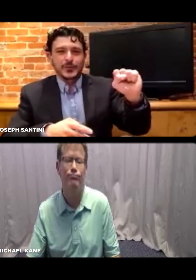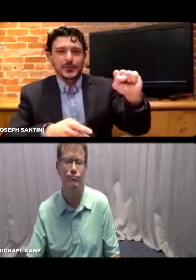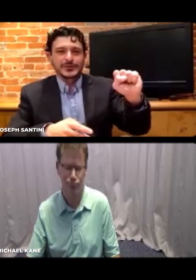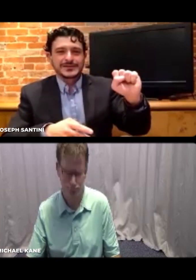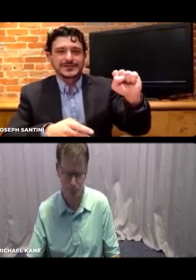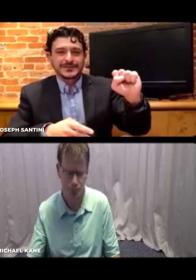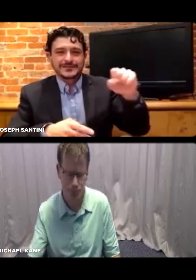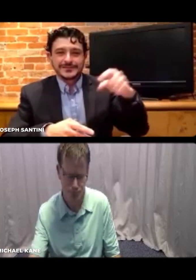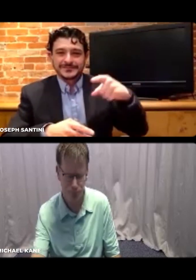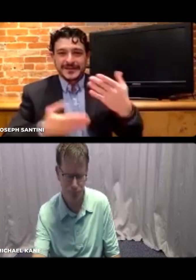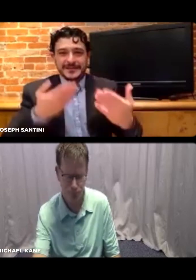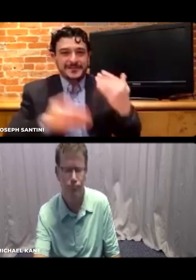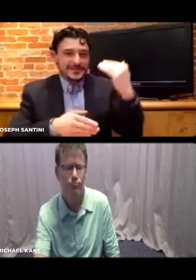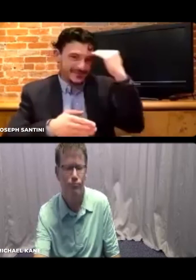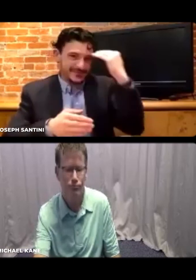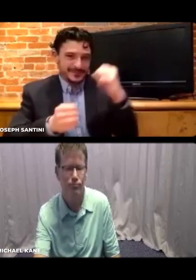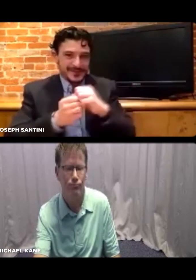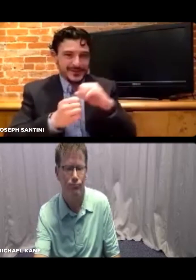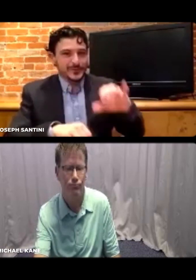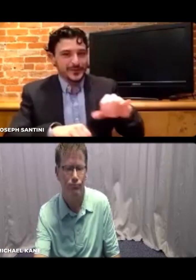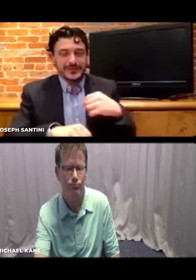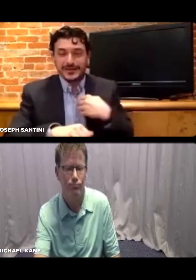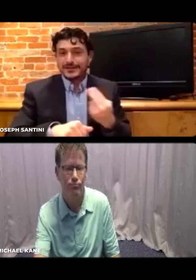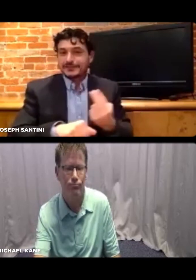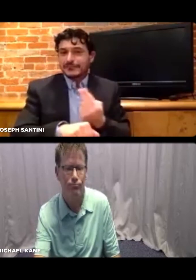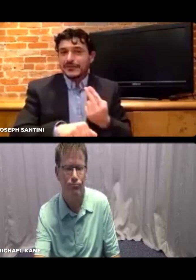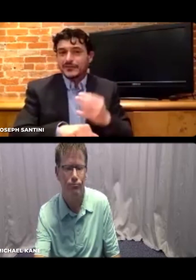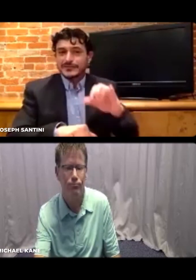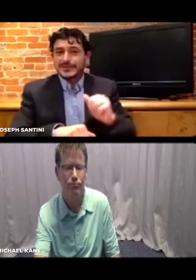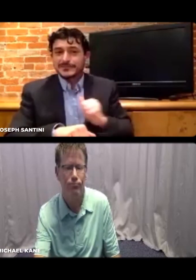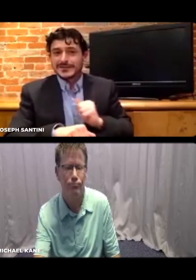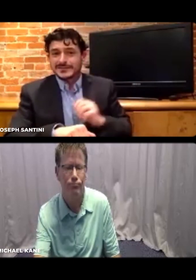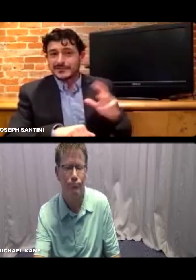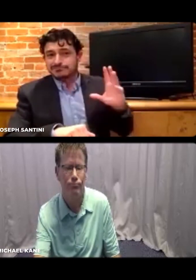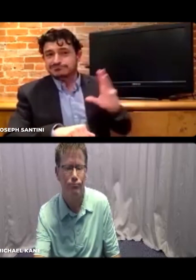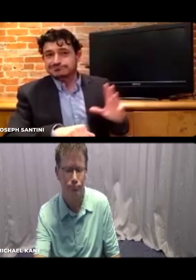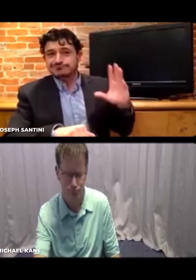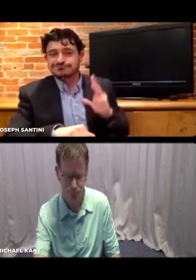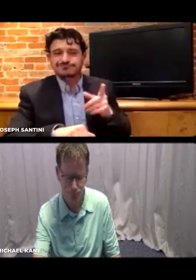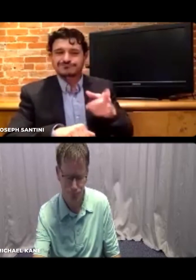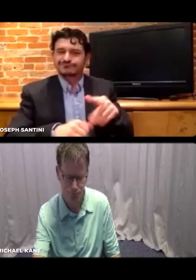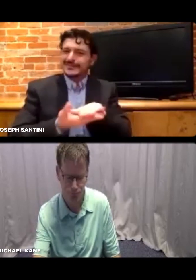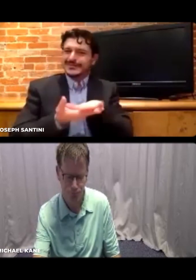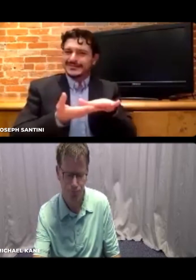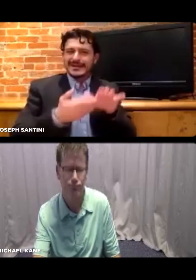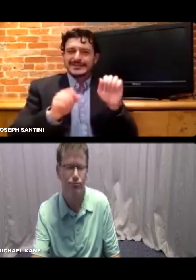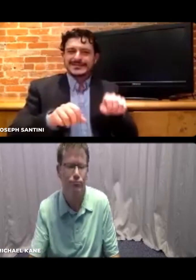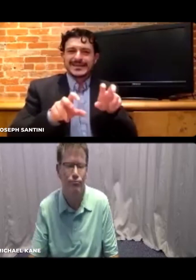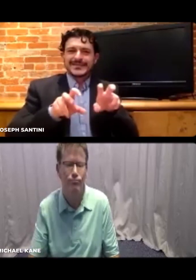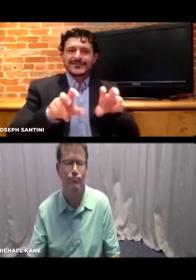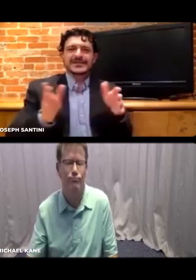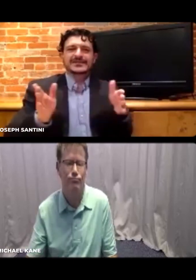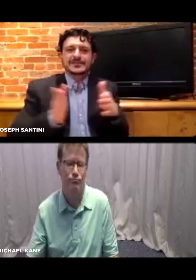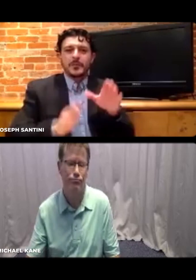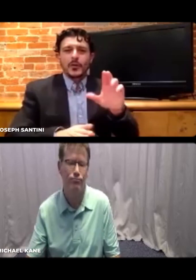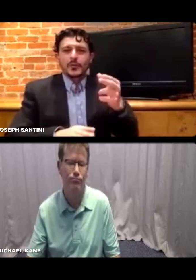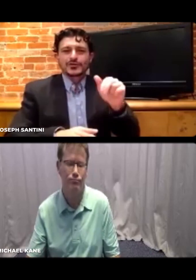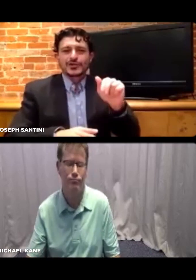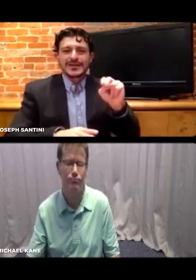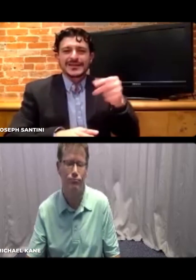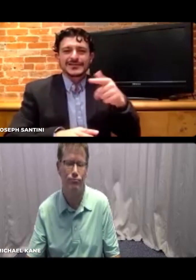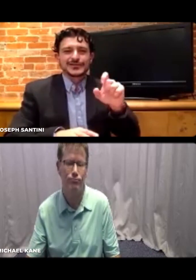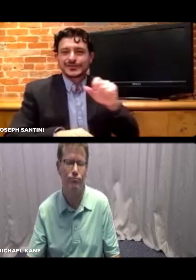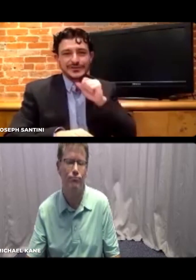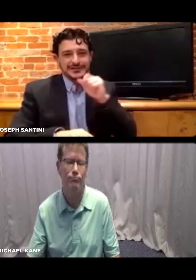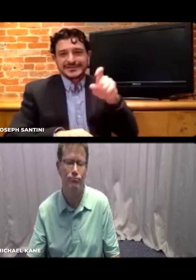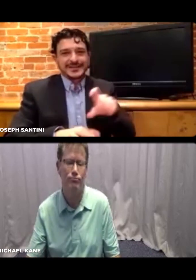you're familiar with that. I use it myself or have used it in the past. It's a nice app that allows you to make small investments. You don't